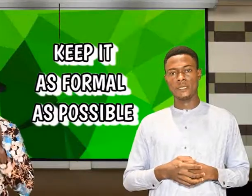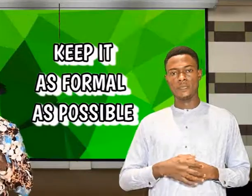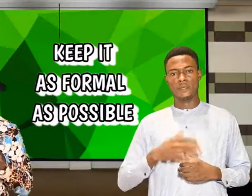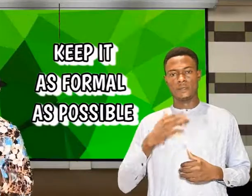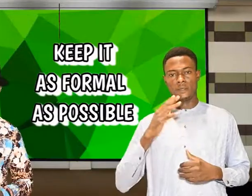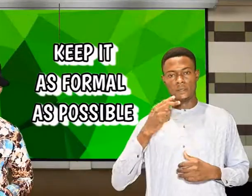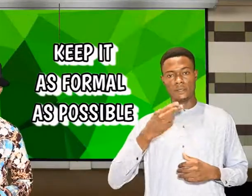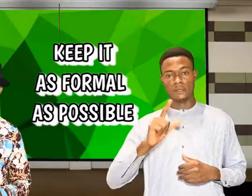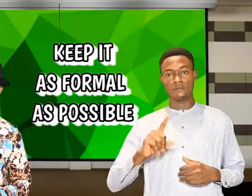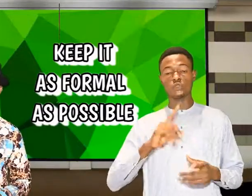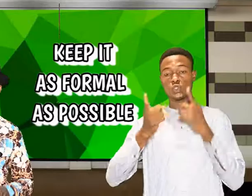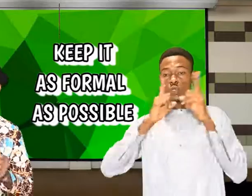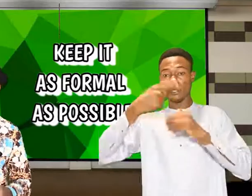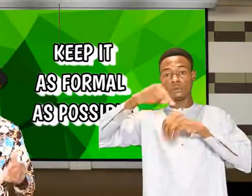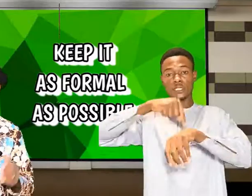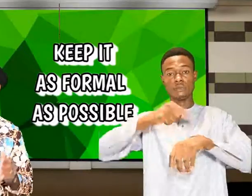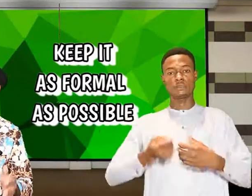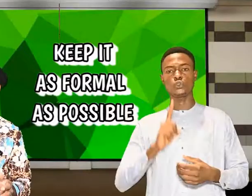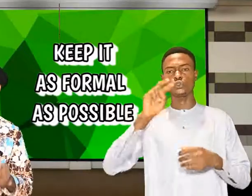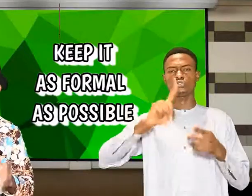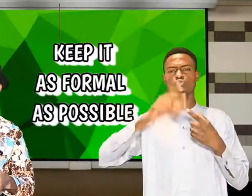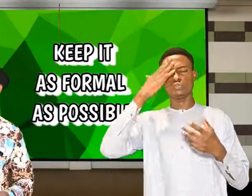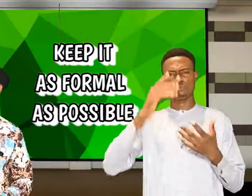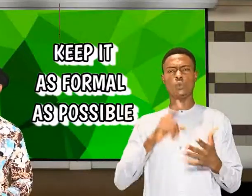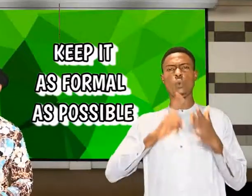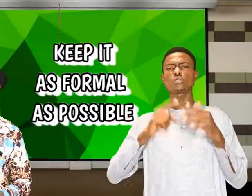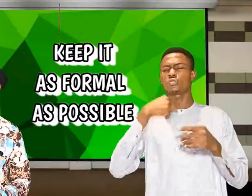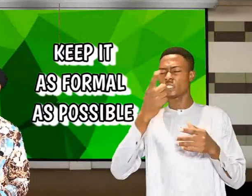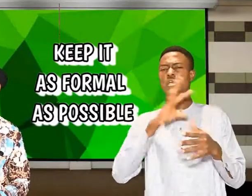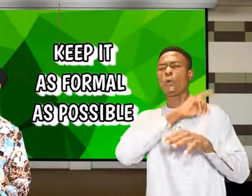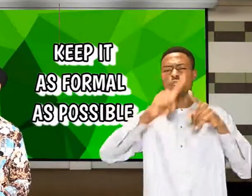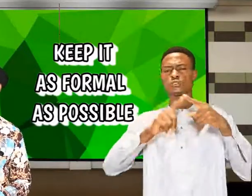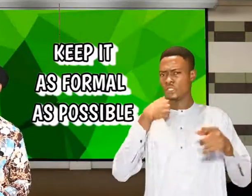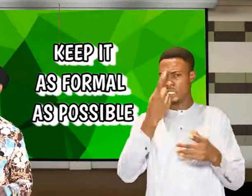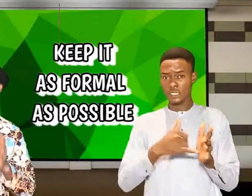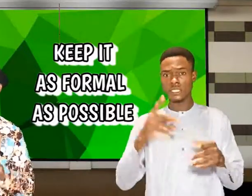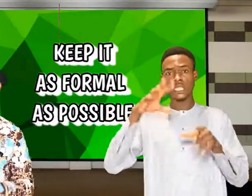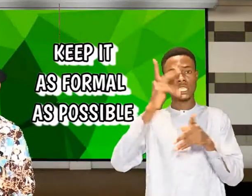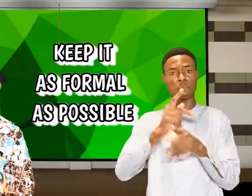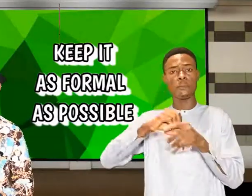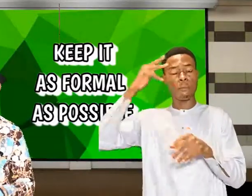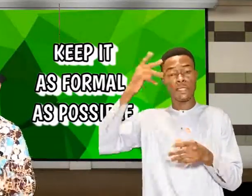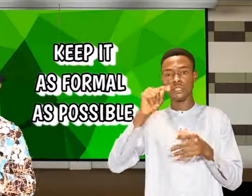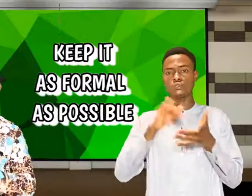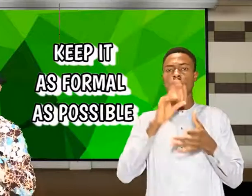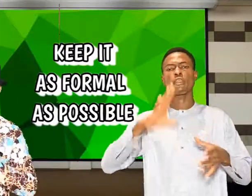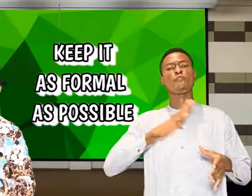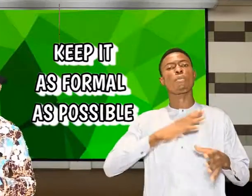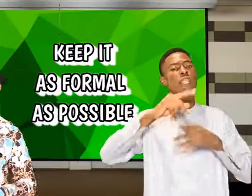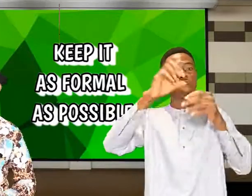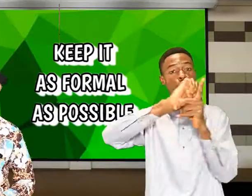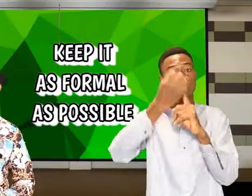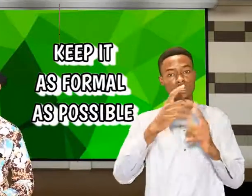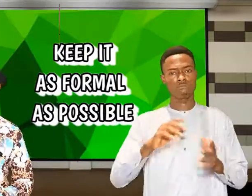Hey, talking about timing, you need to know what to say and when to say it. Keep in mind that you are in a formal environment. Avoid